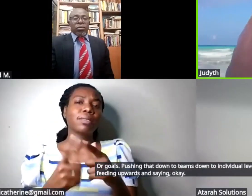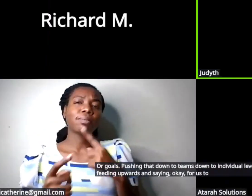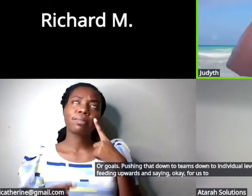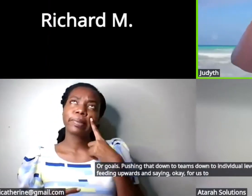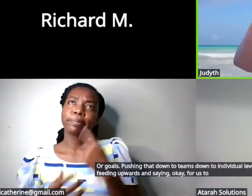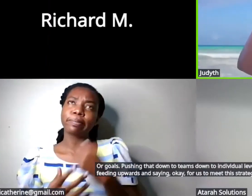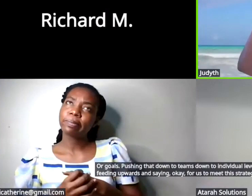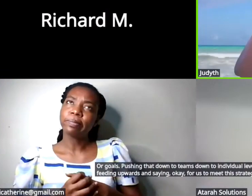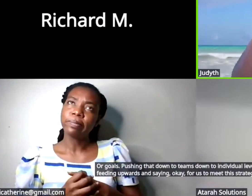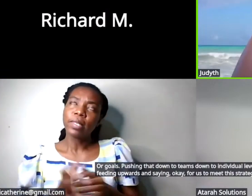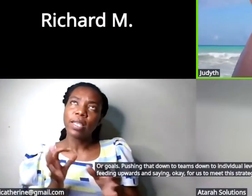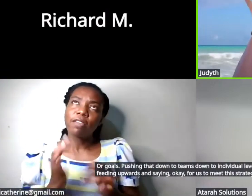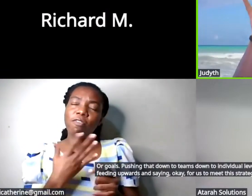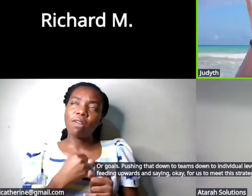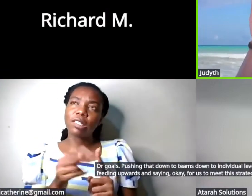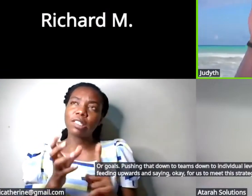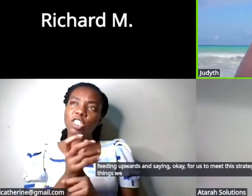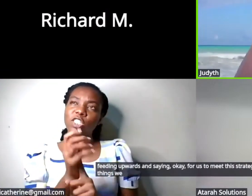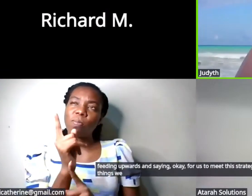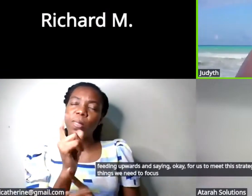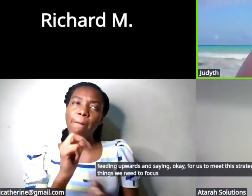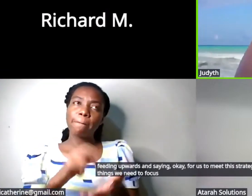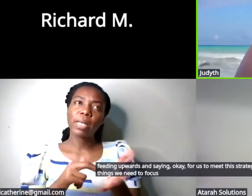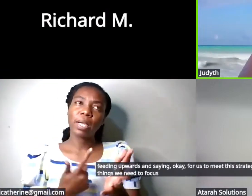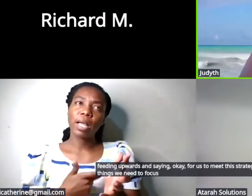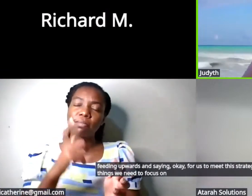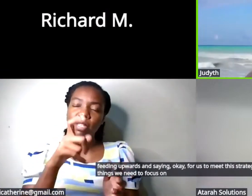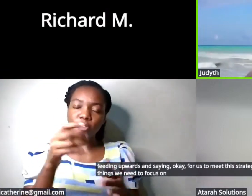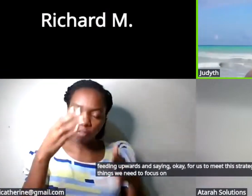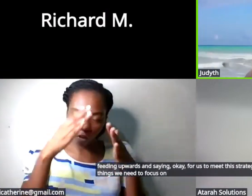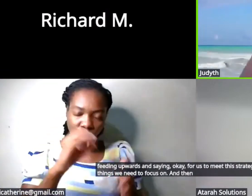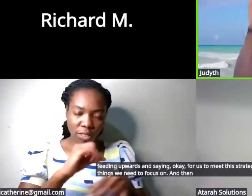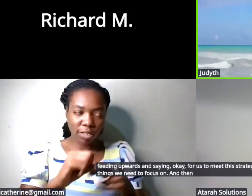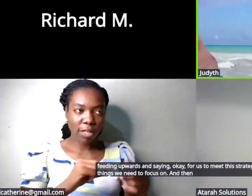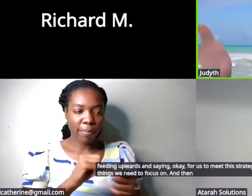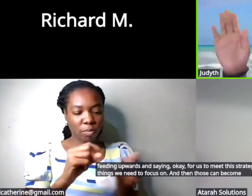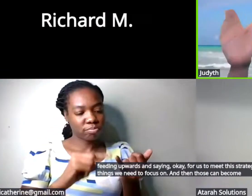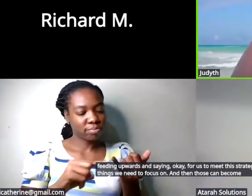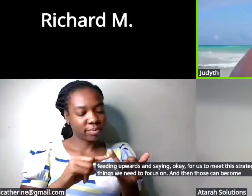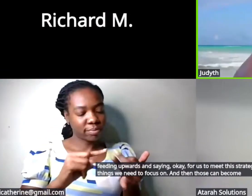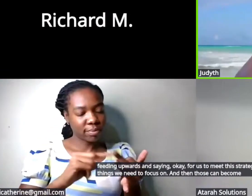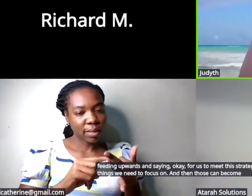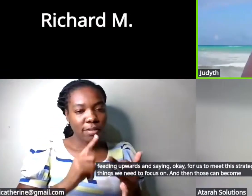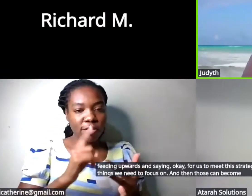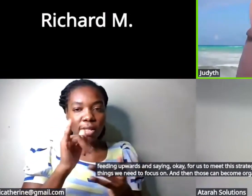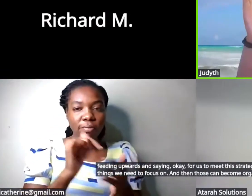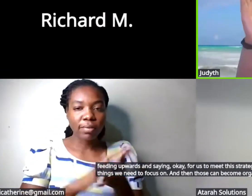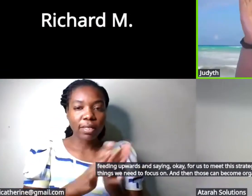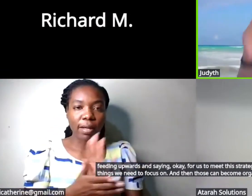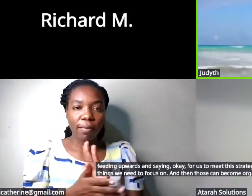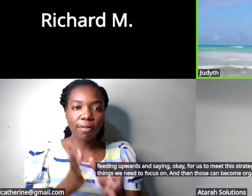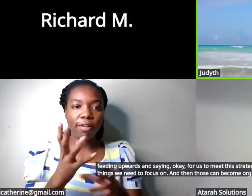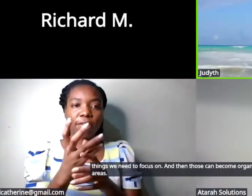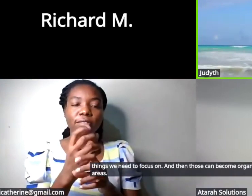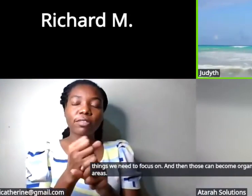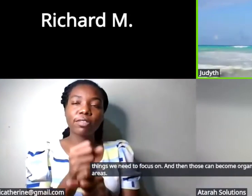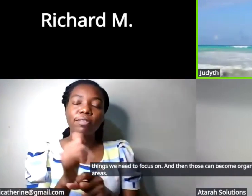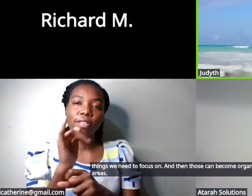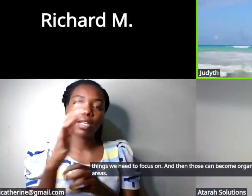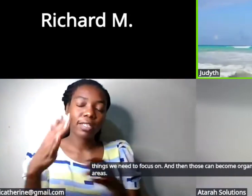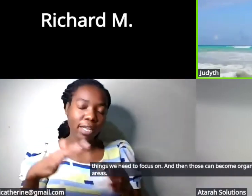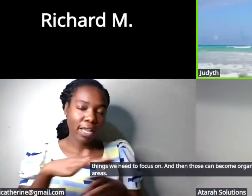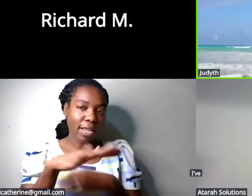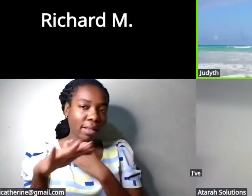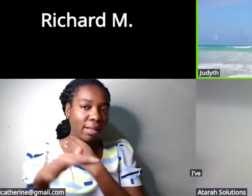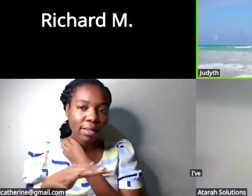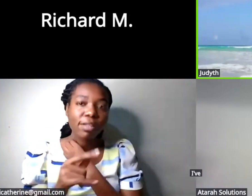strategy, these are the things we need to focus on. And then those can become organization-wide focus areas. I've seen